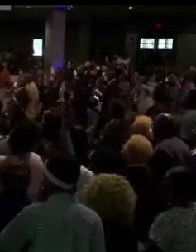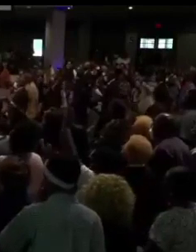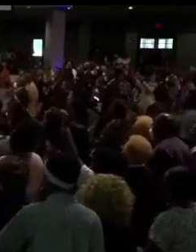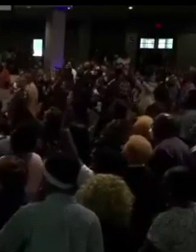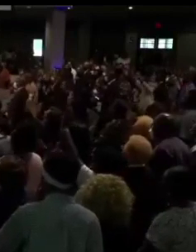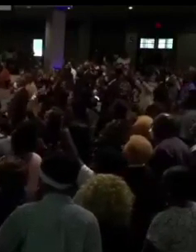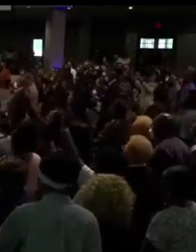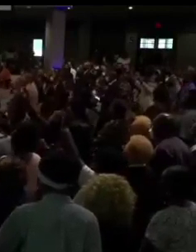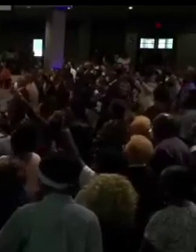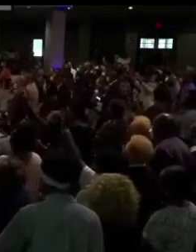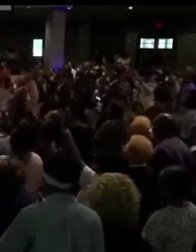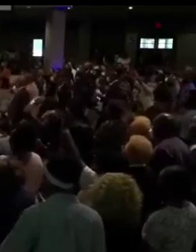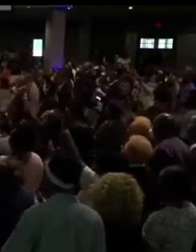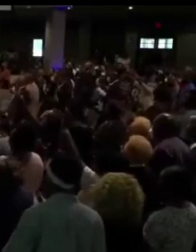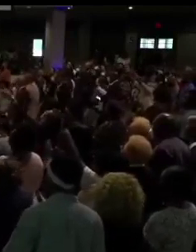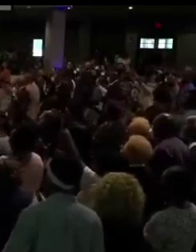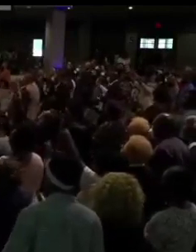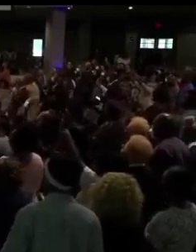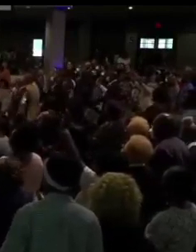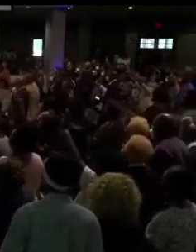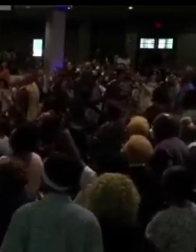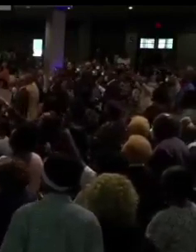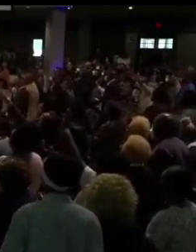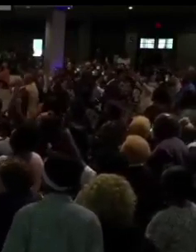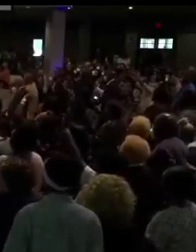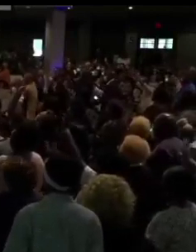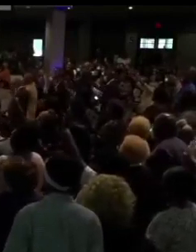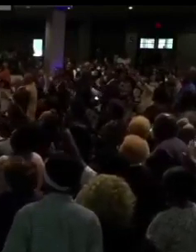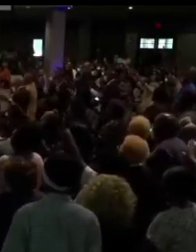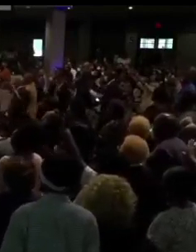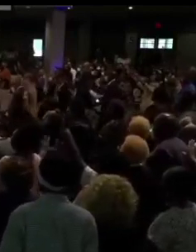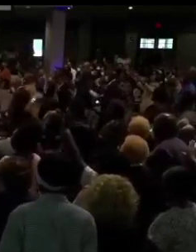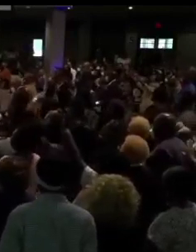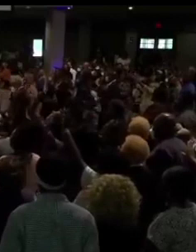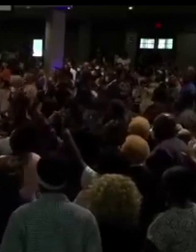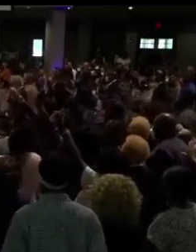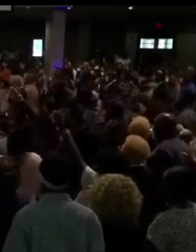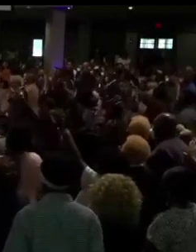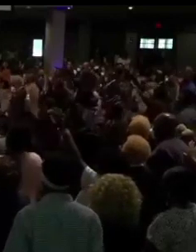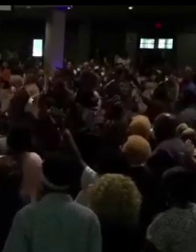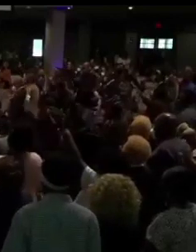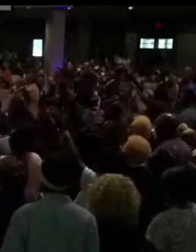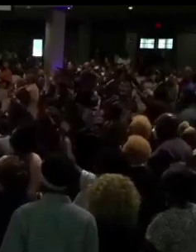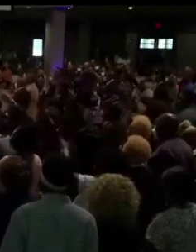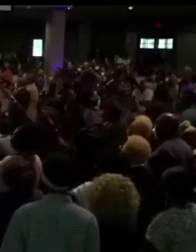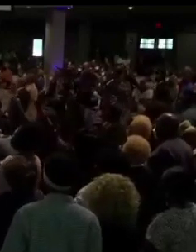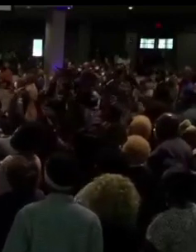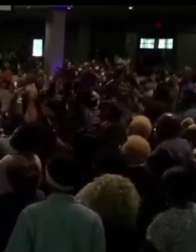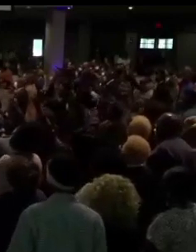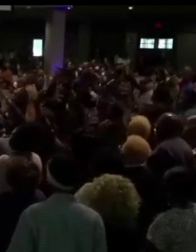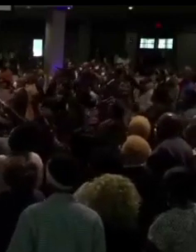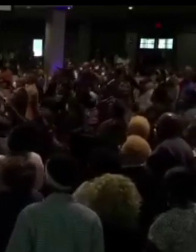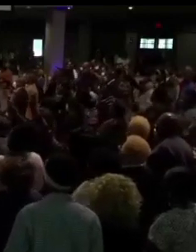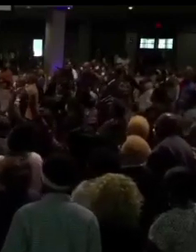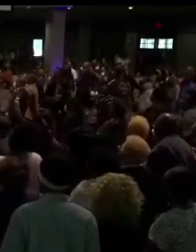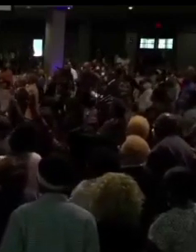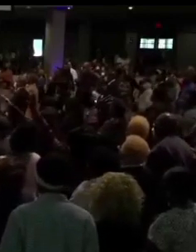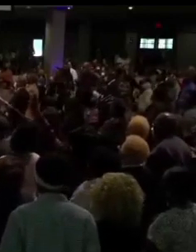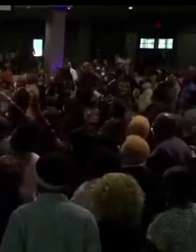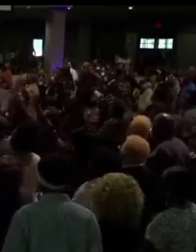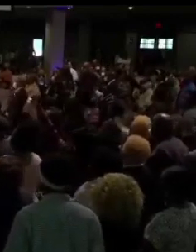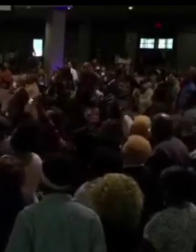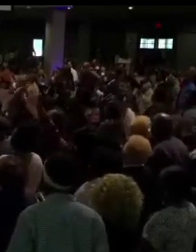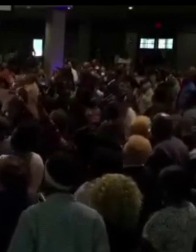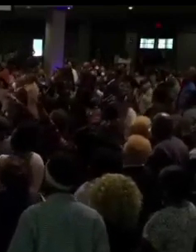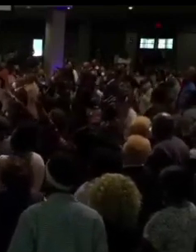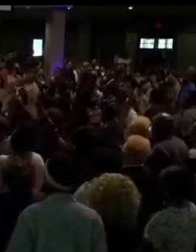for new peace. Praise Him for patience. Praise Him for good works. And praise Him for the Holy